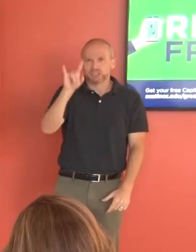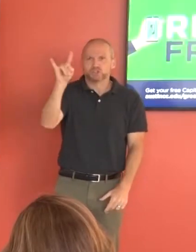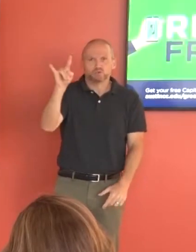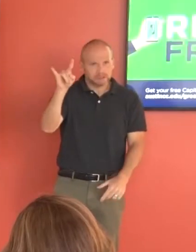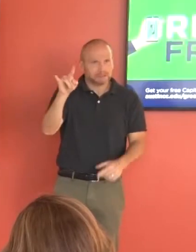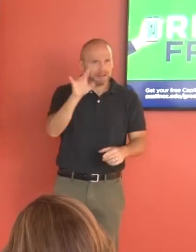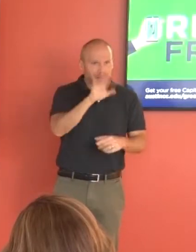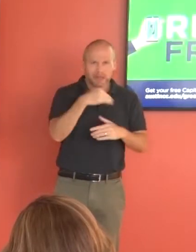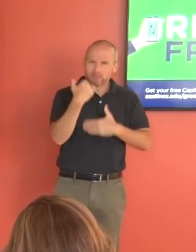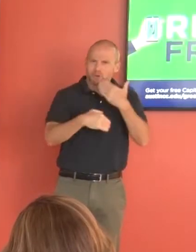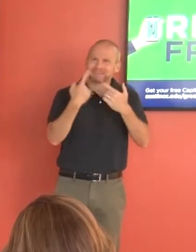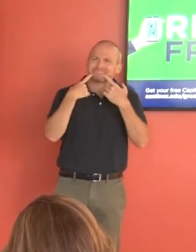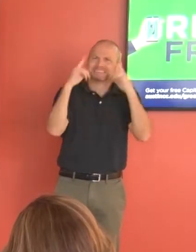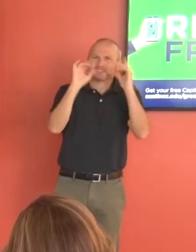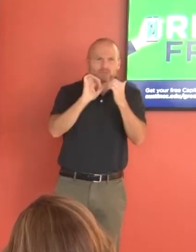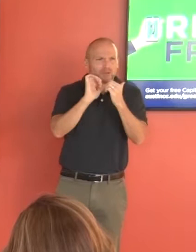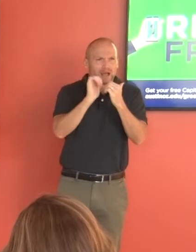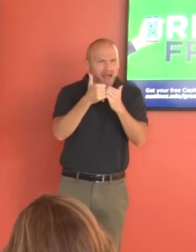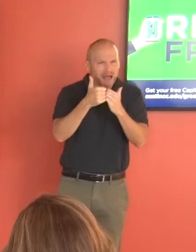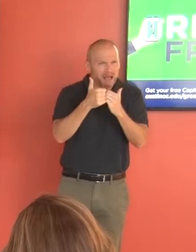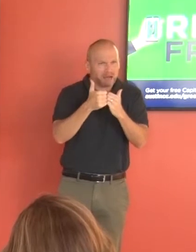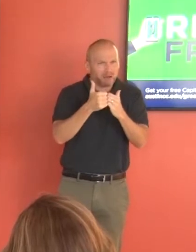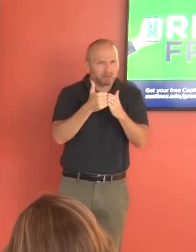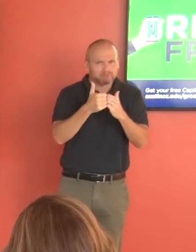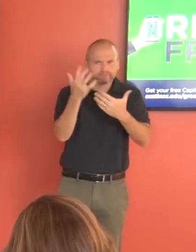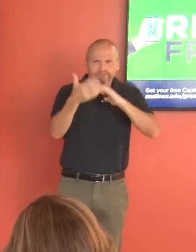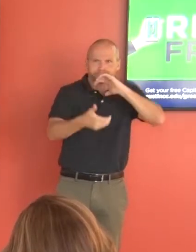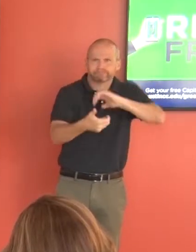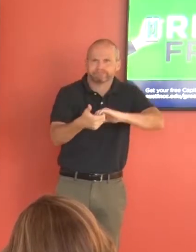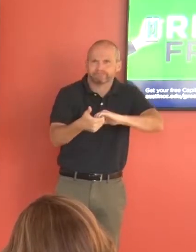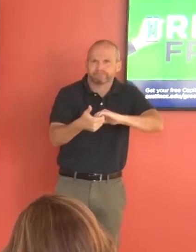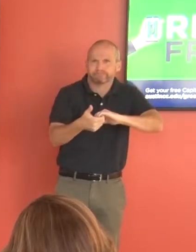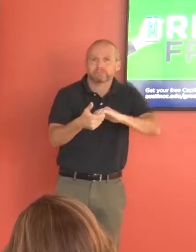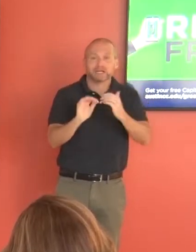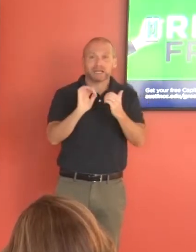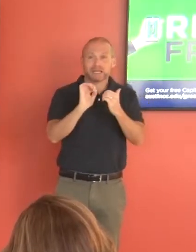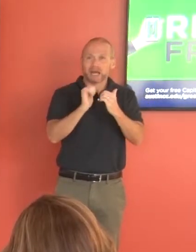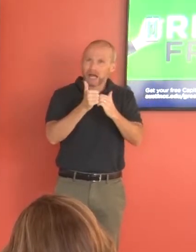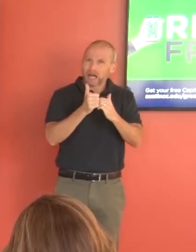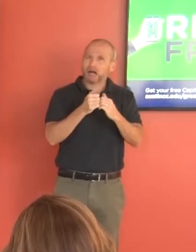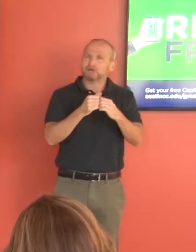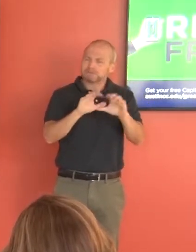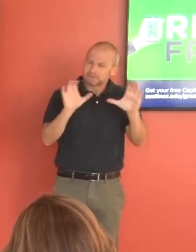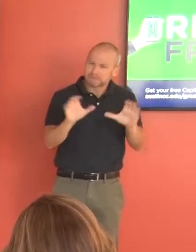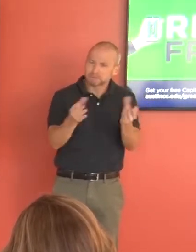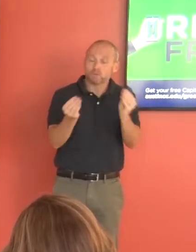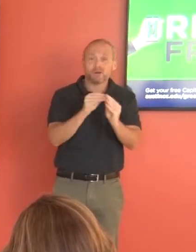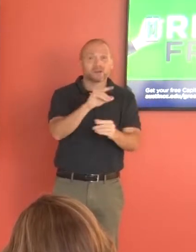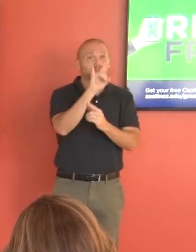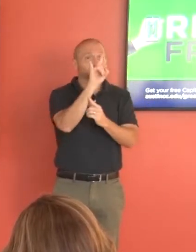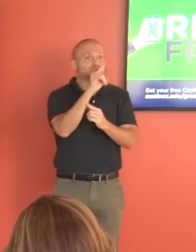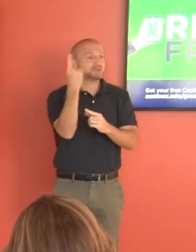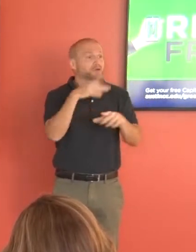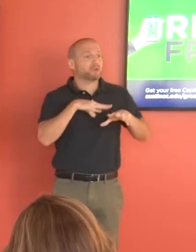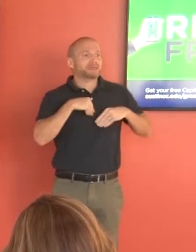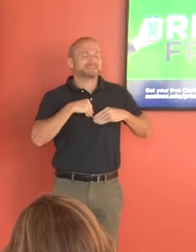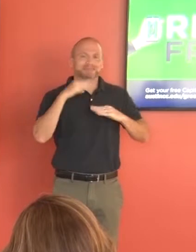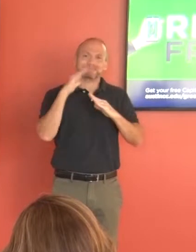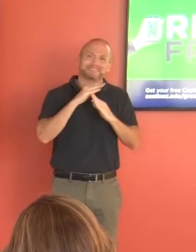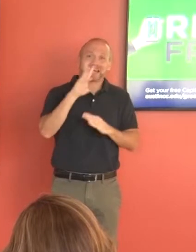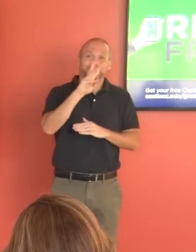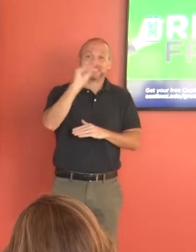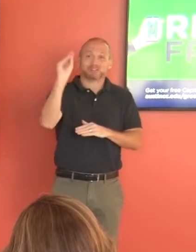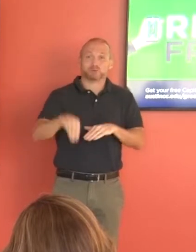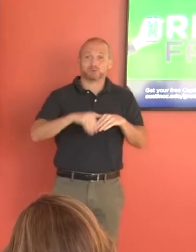successfully transferring from ACC to UT. And how can we open the doors? Because UT only takes the top 6% of the high